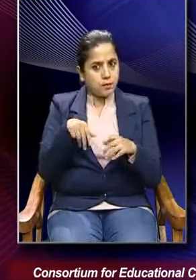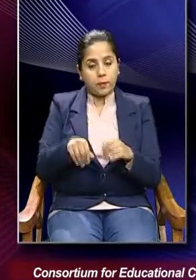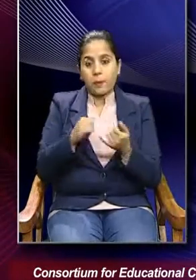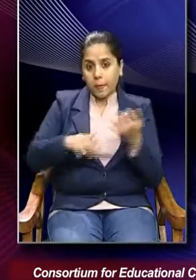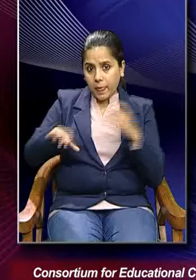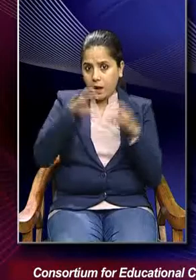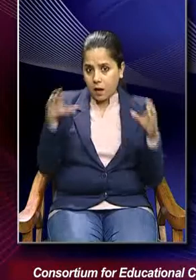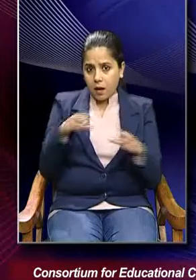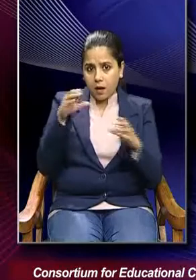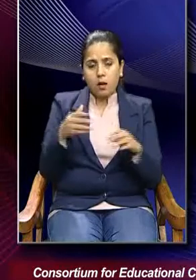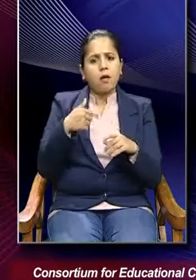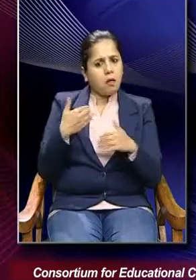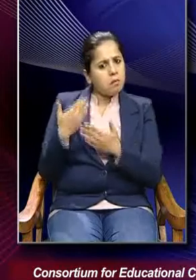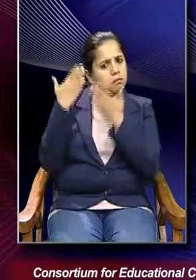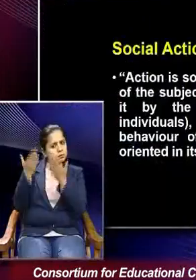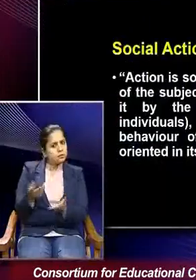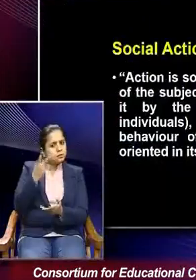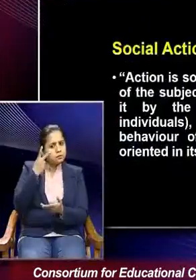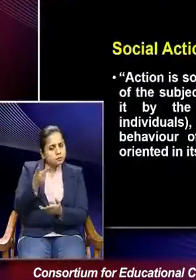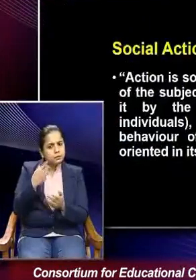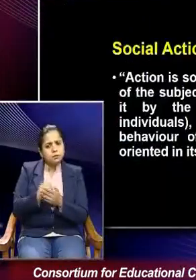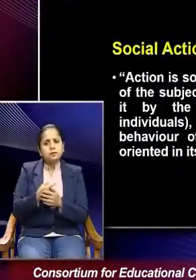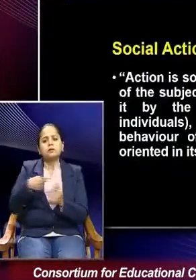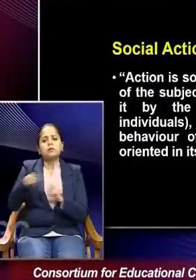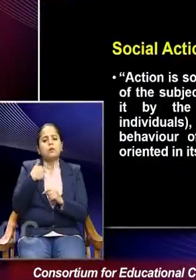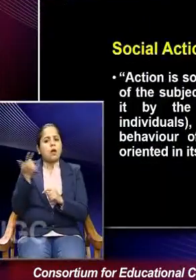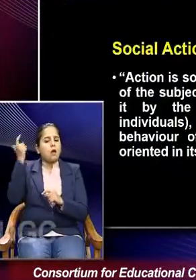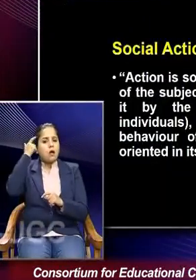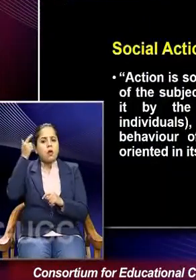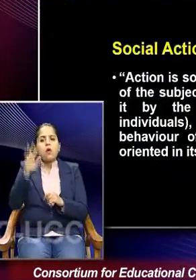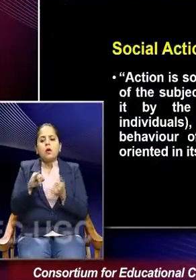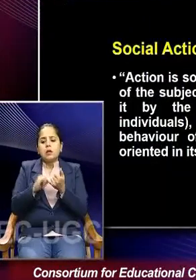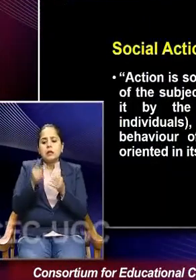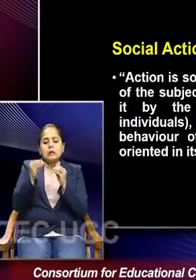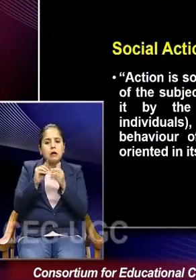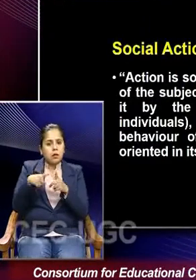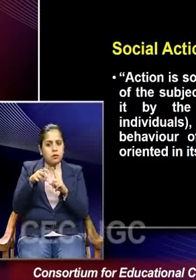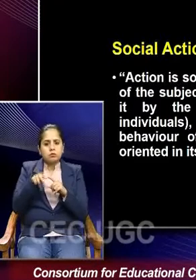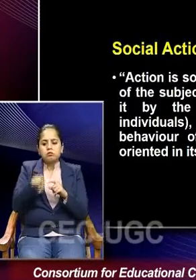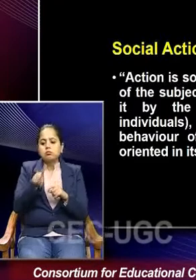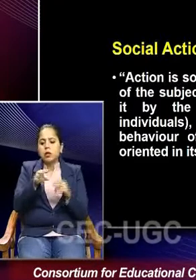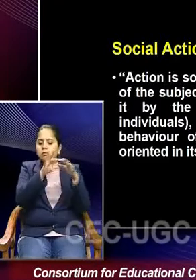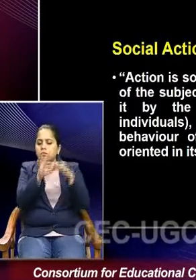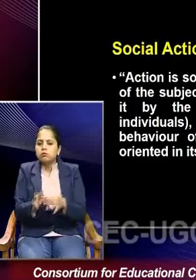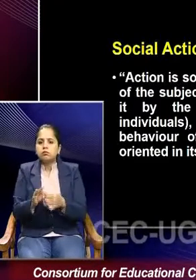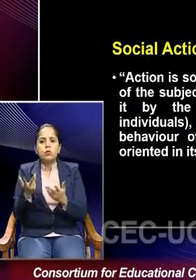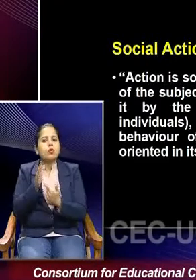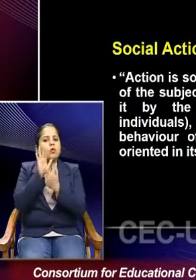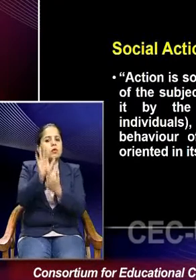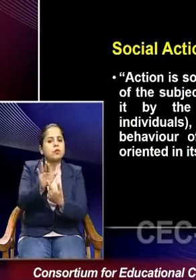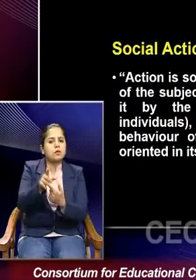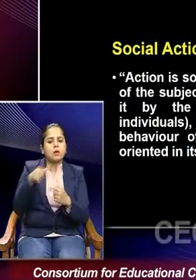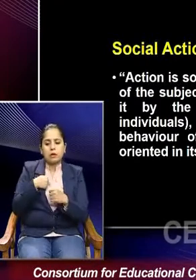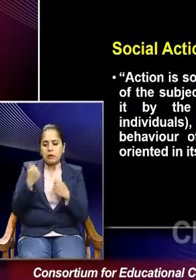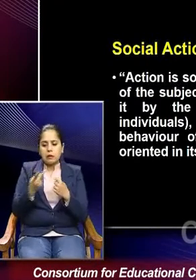social in so far as by virtue of subjective meaning attached to it by the